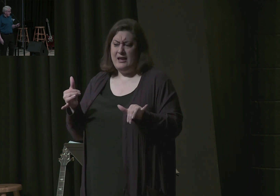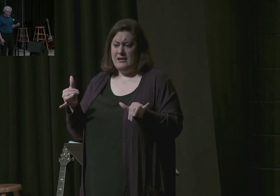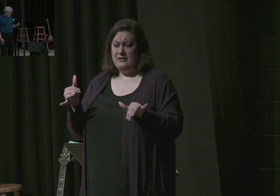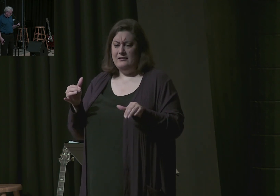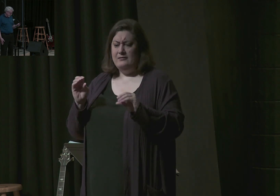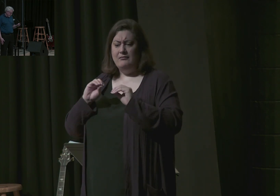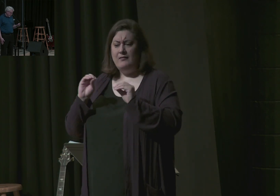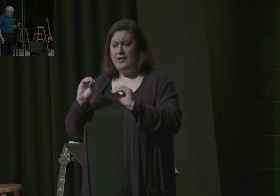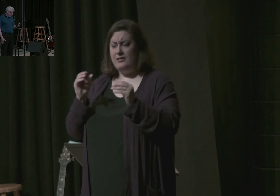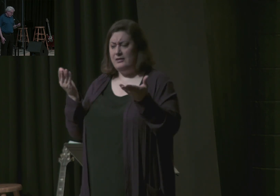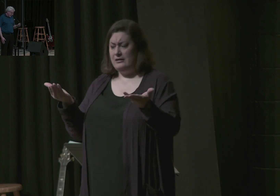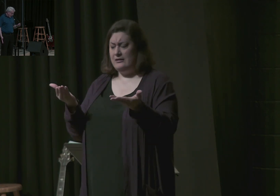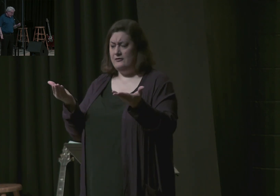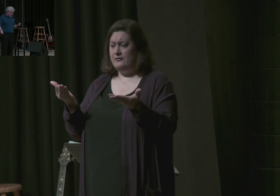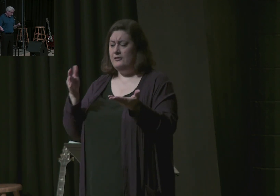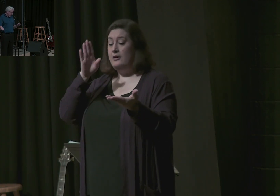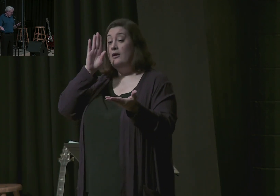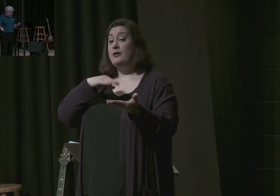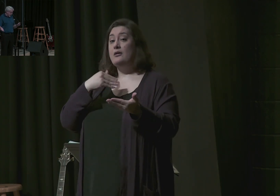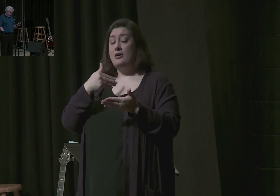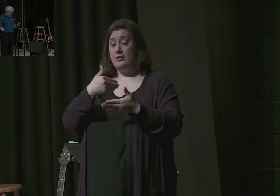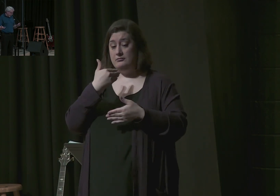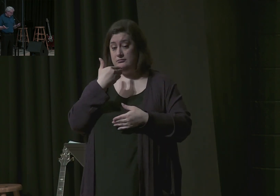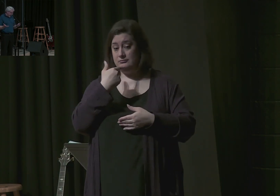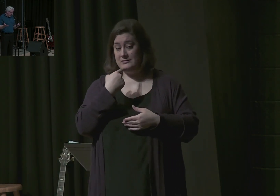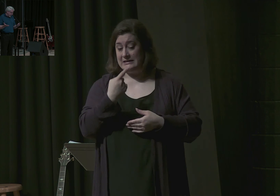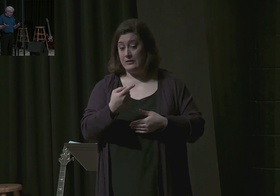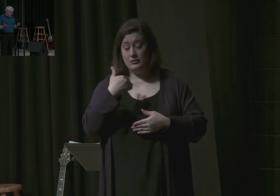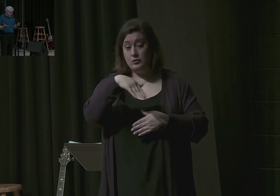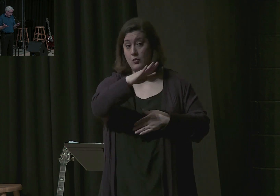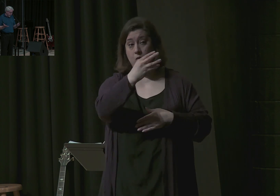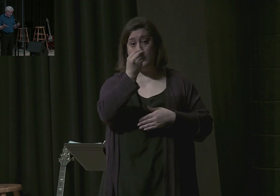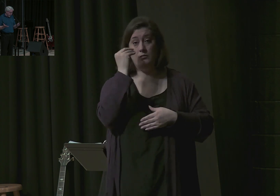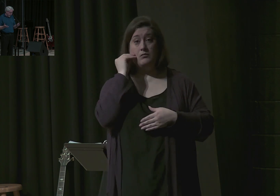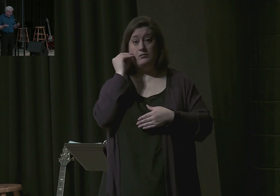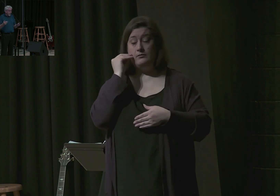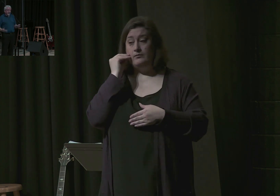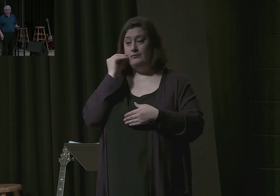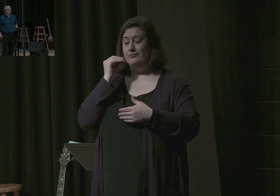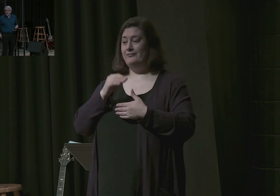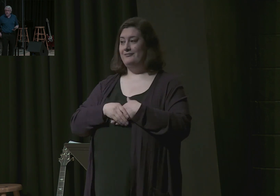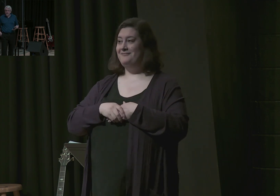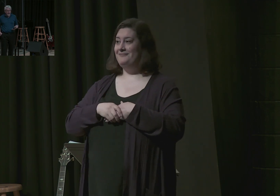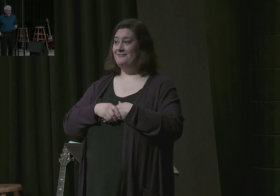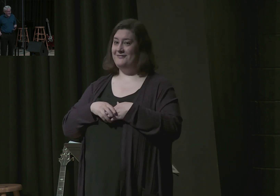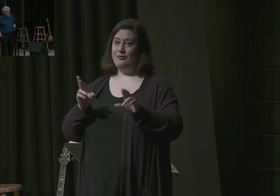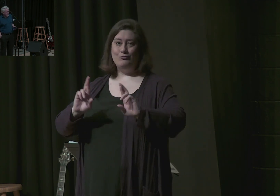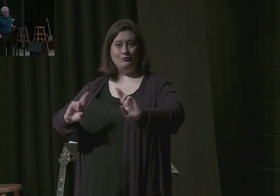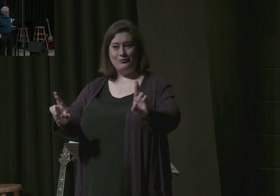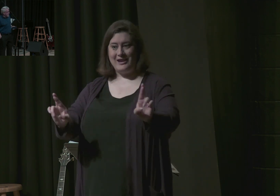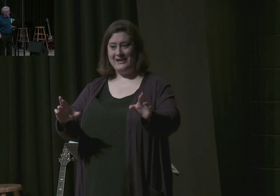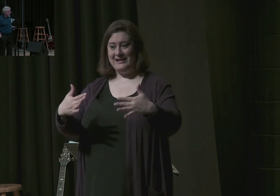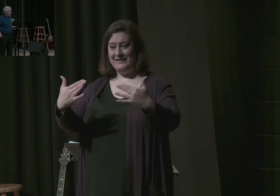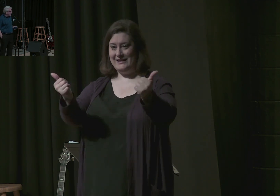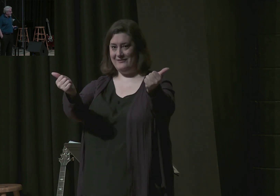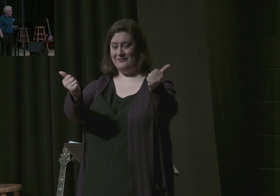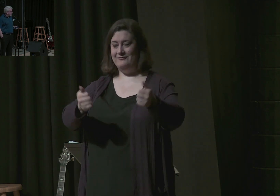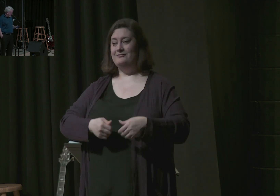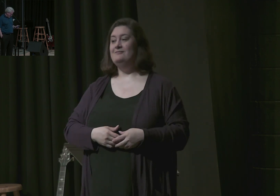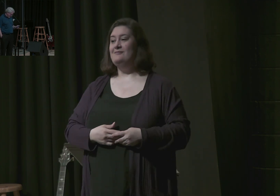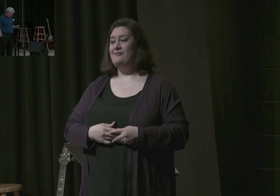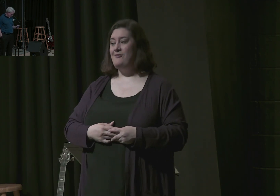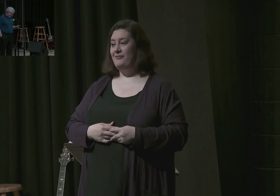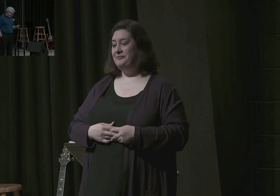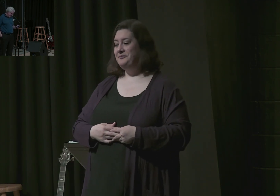here? God has spoken to Jacob, commanded him to return. So, when do we leave?